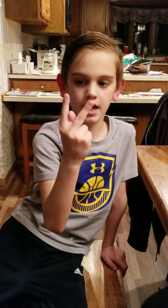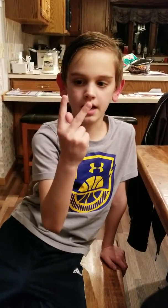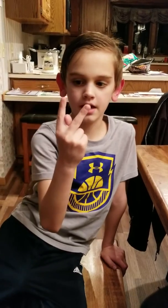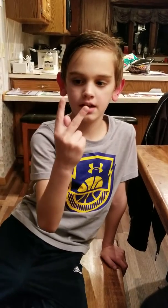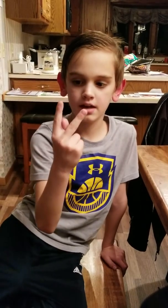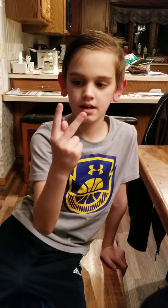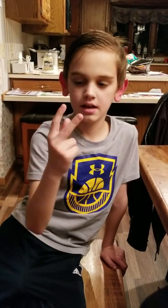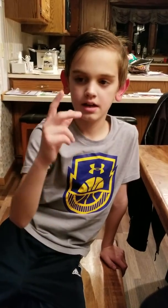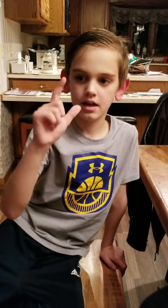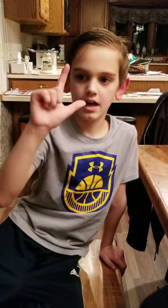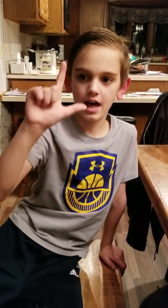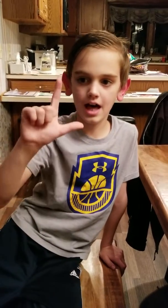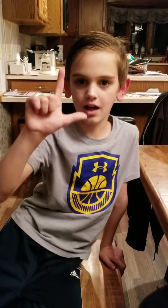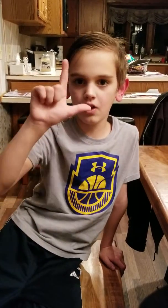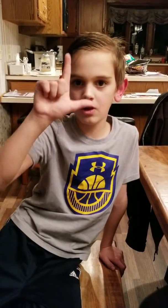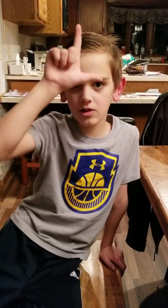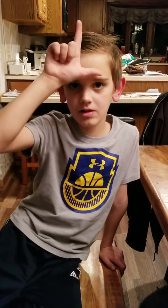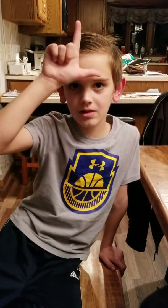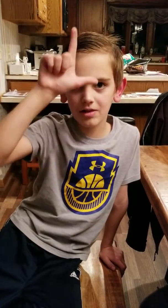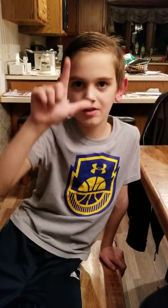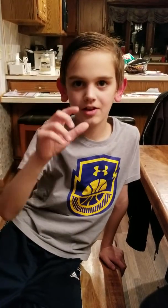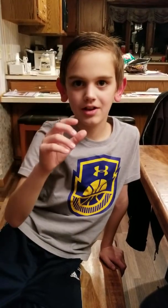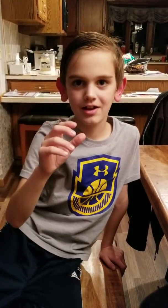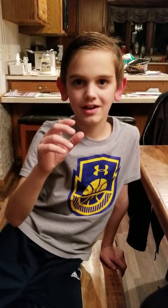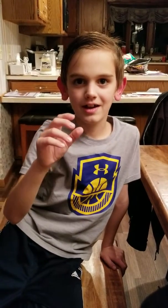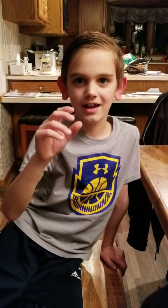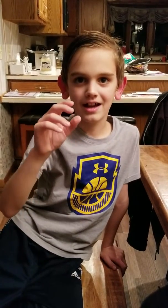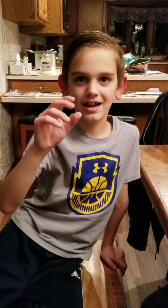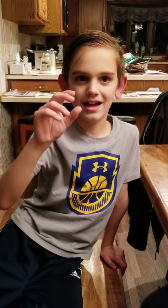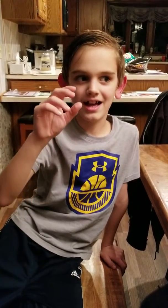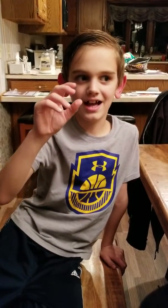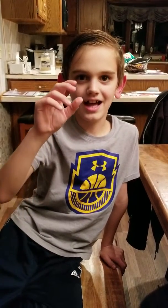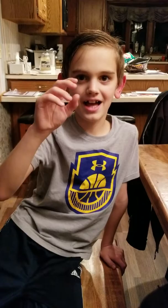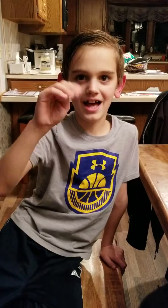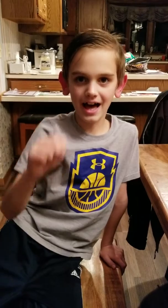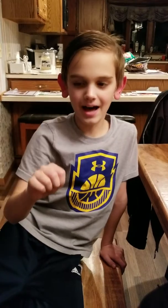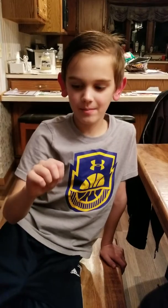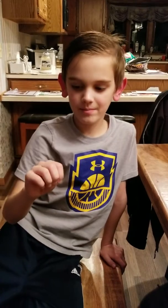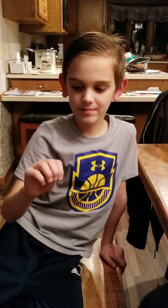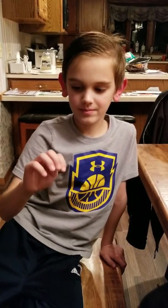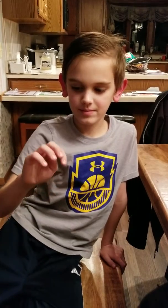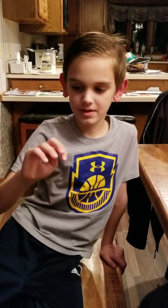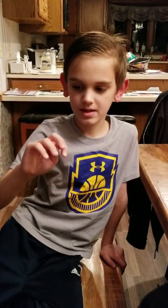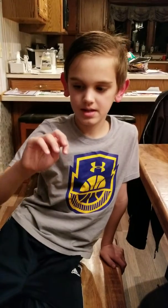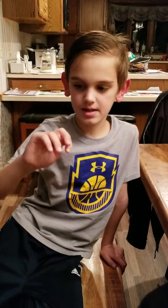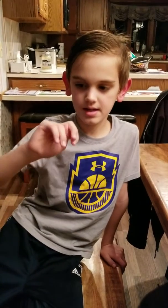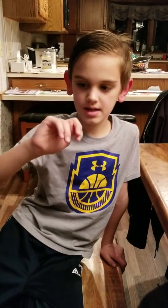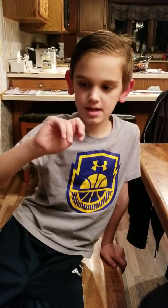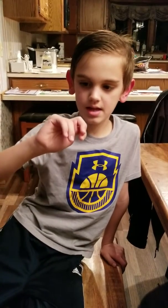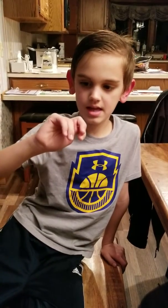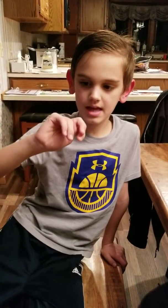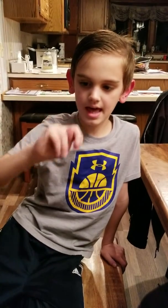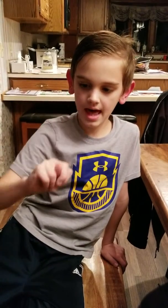-l-m-n